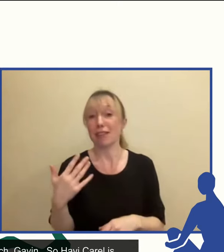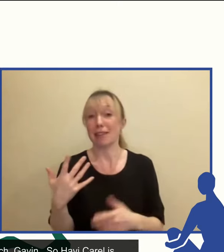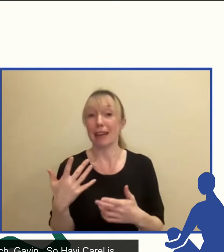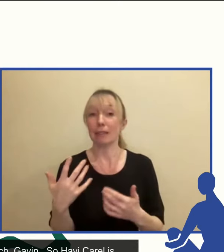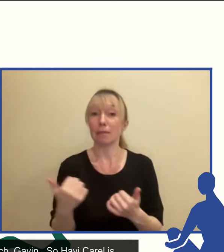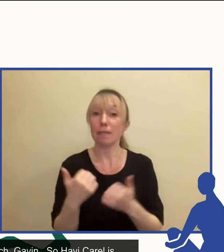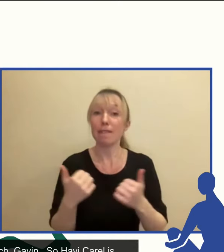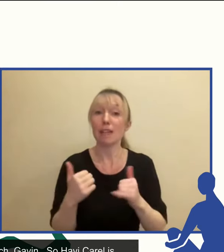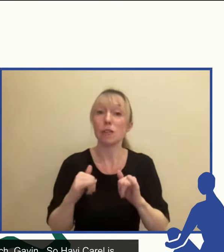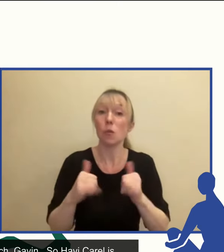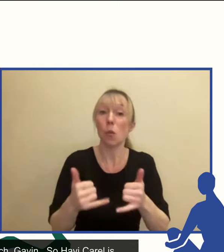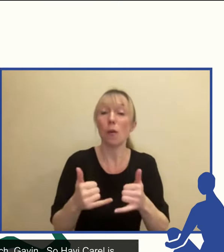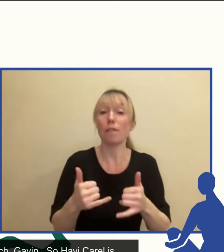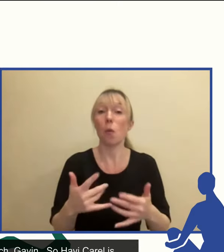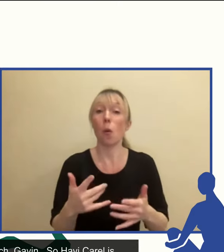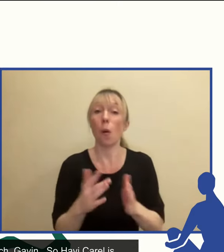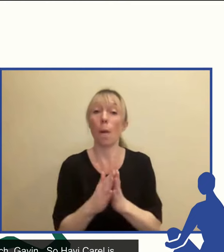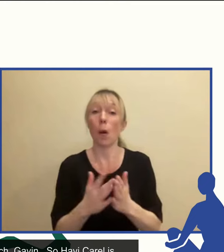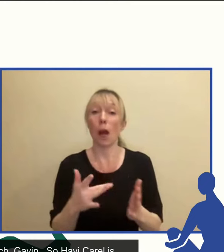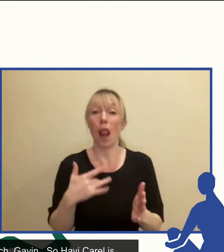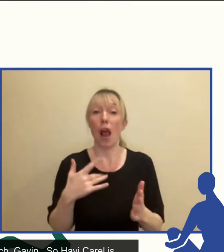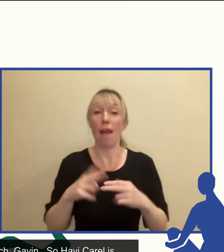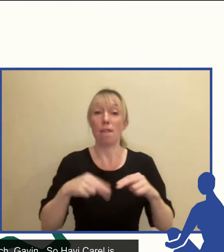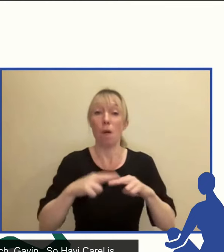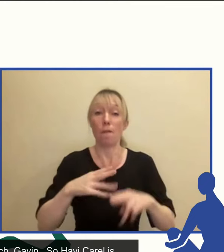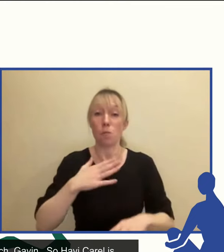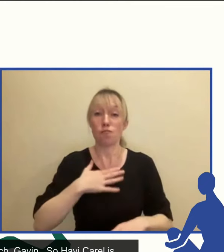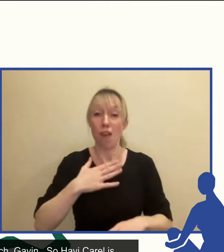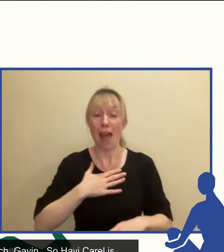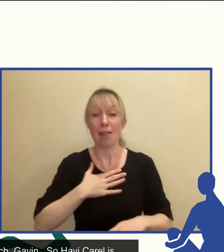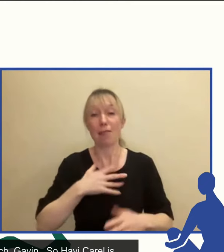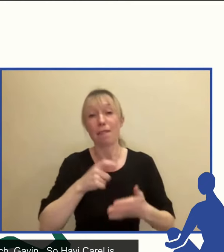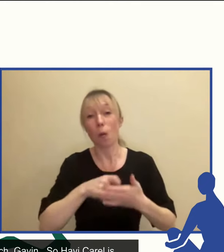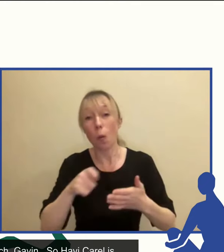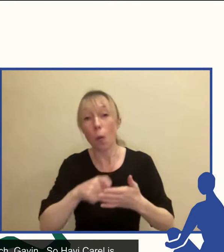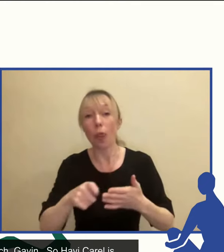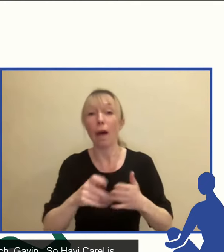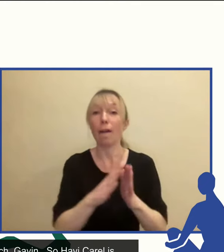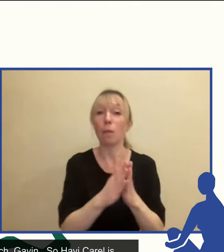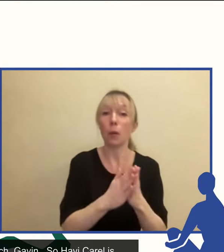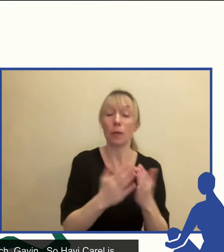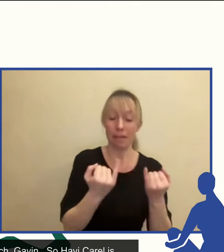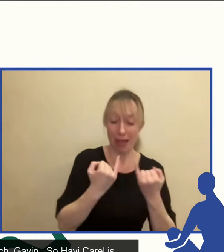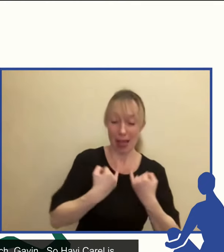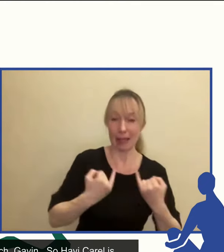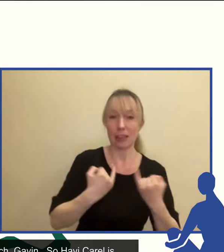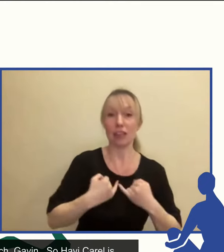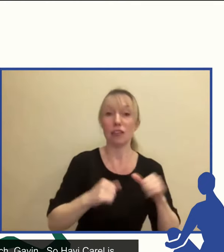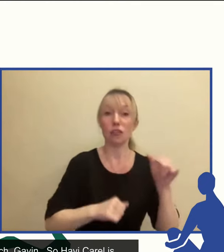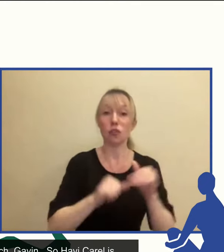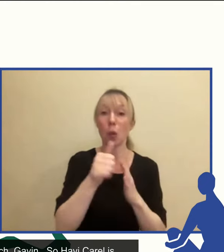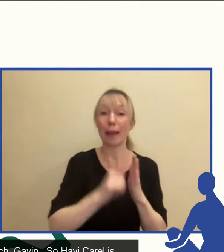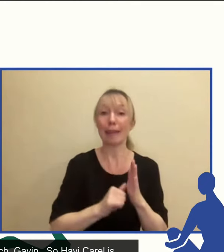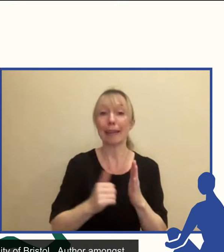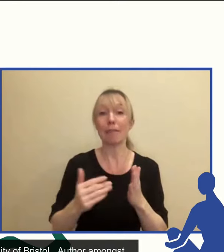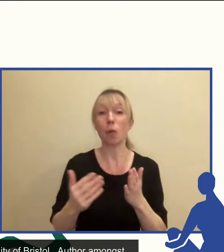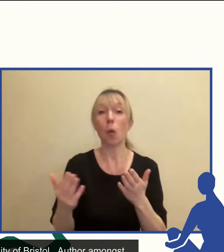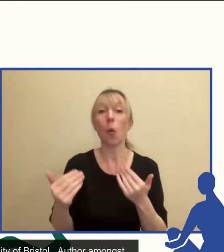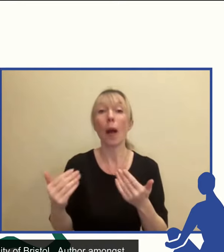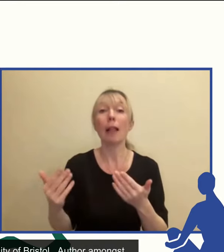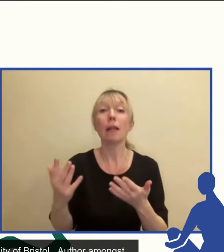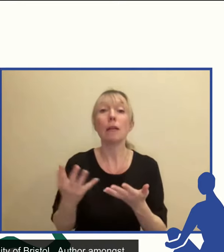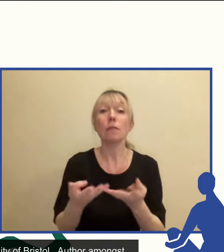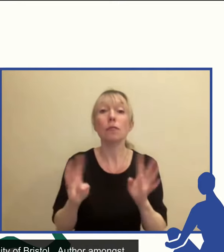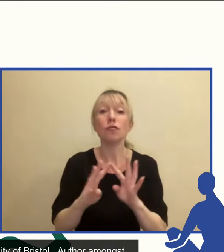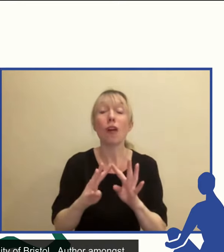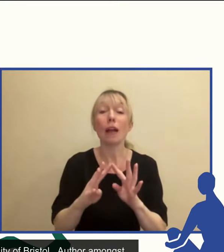for The Life of Breath. Havi's the author, amongst other books, of Illness, shortlisted for the Wellcome Trust Book